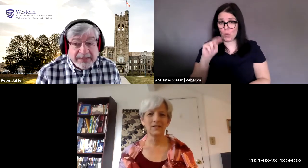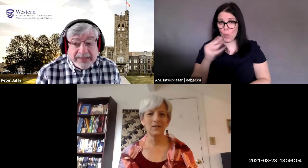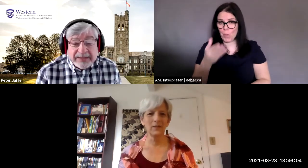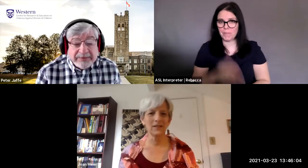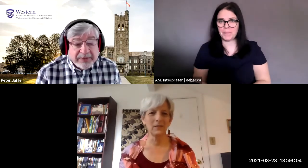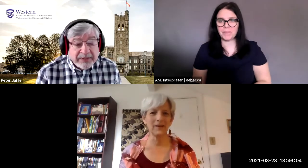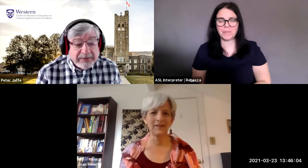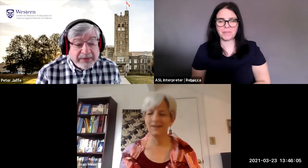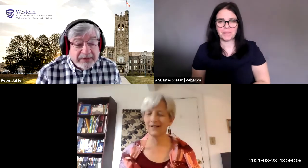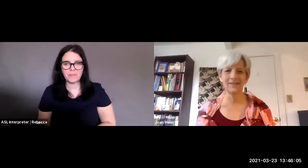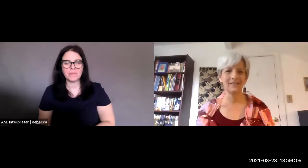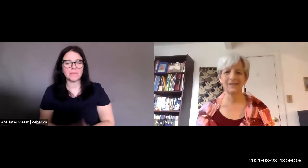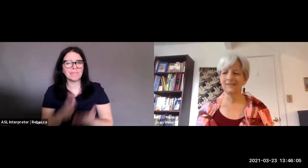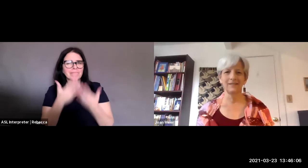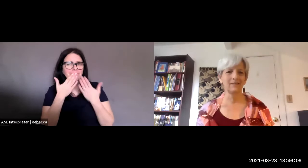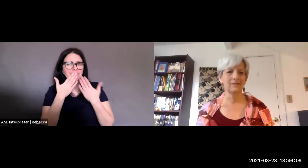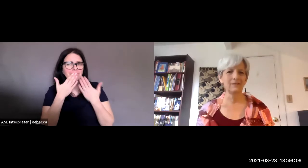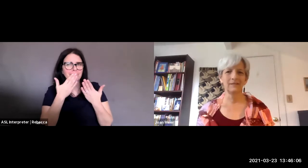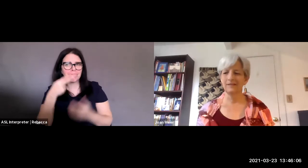Thank you so much, Peter, and